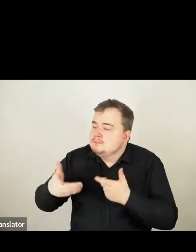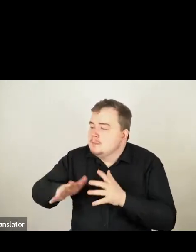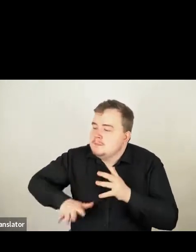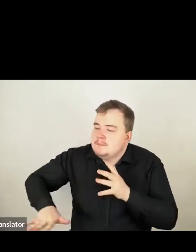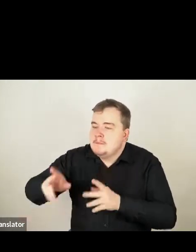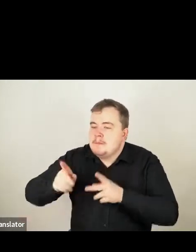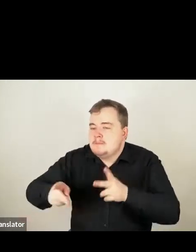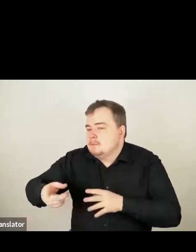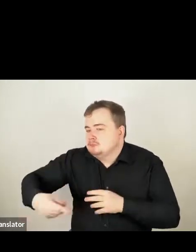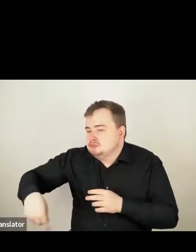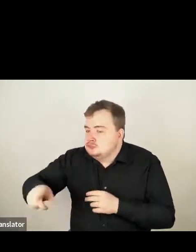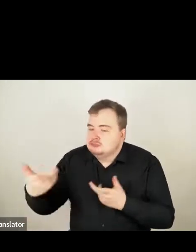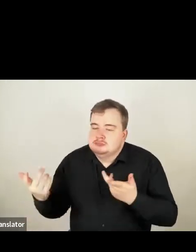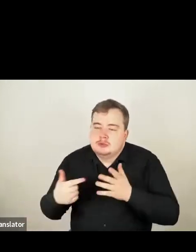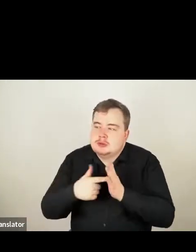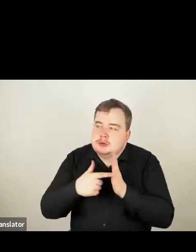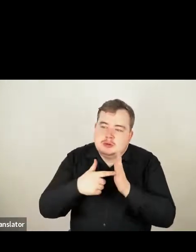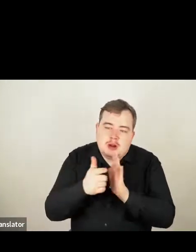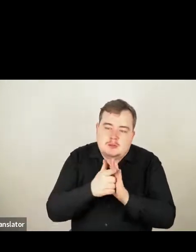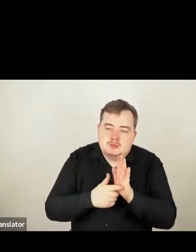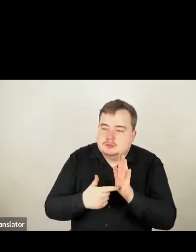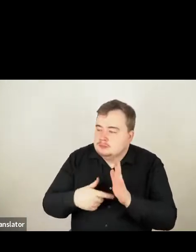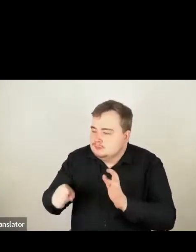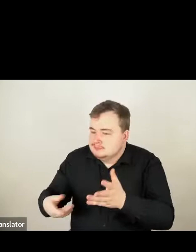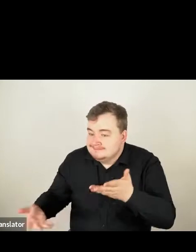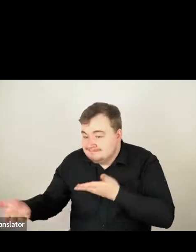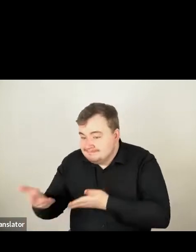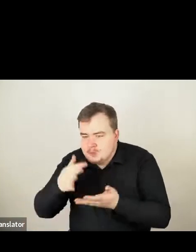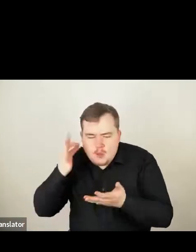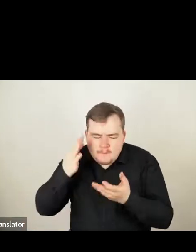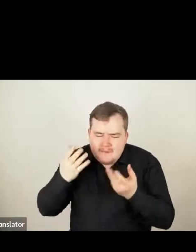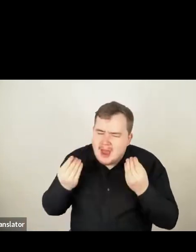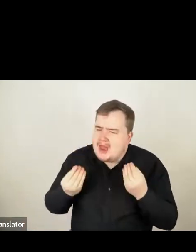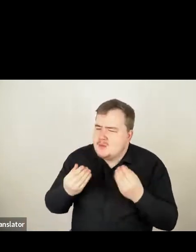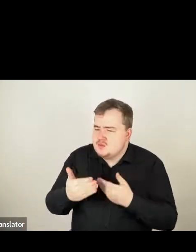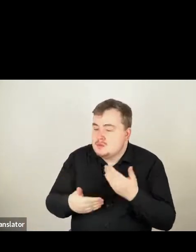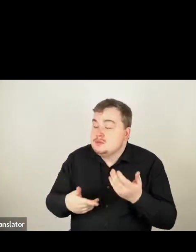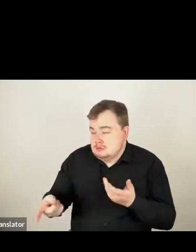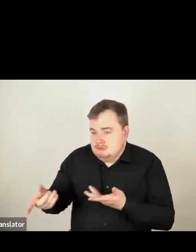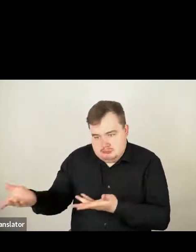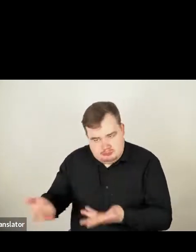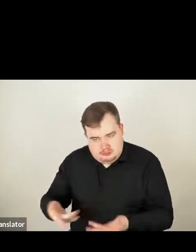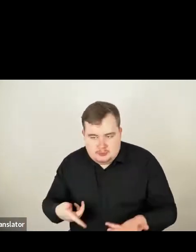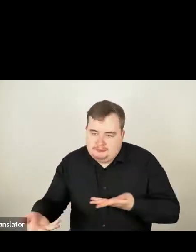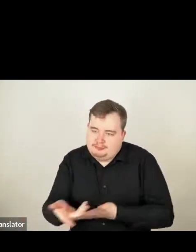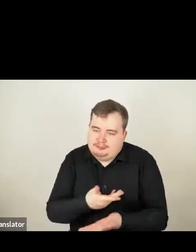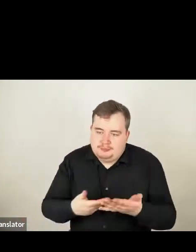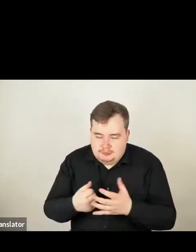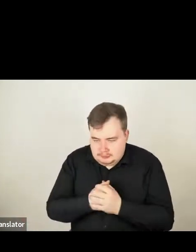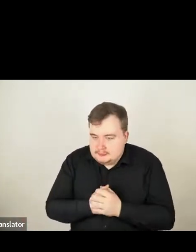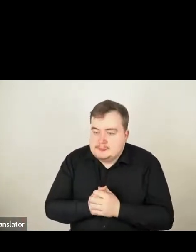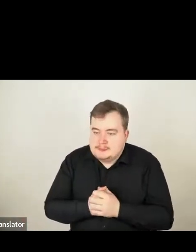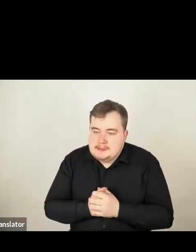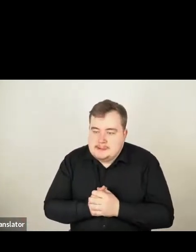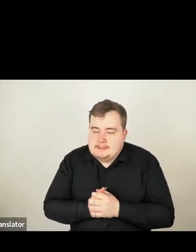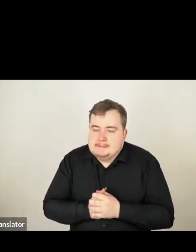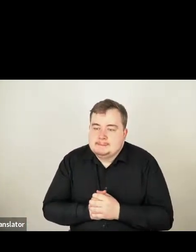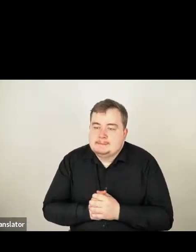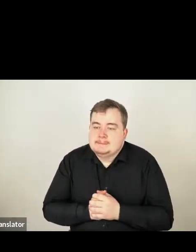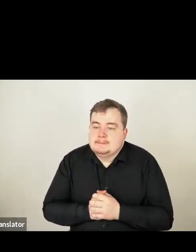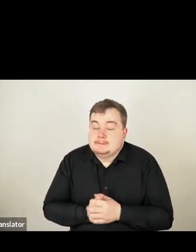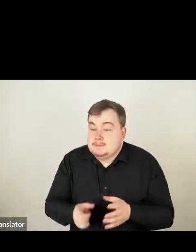legislative processes. The second one is proposing new bills that